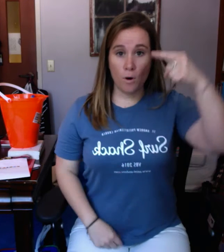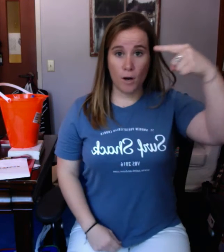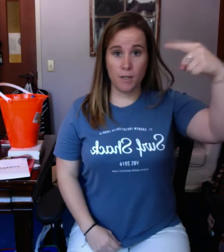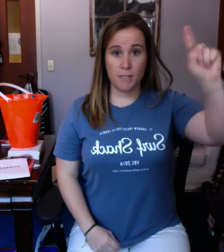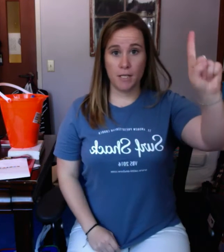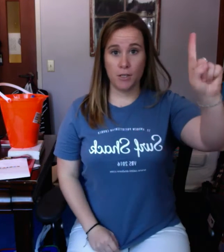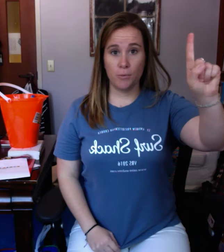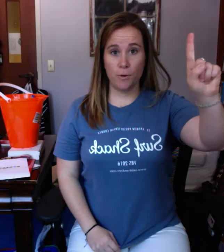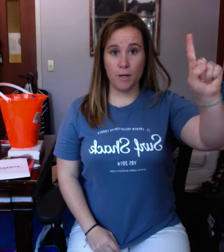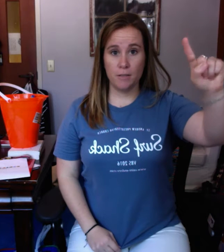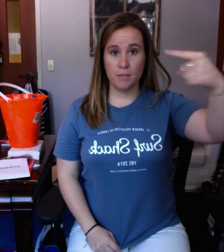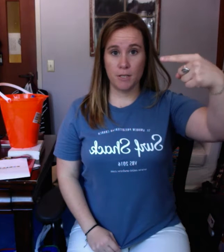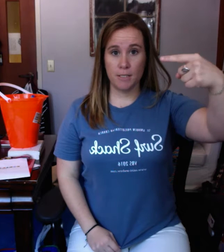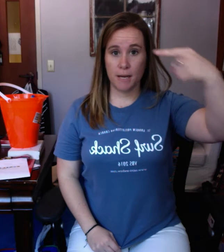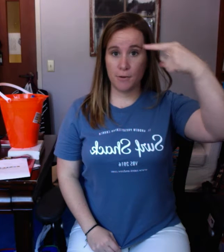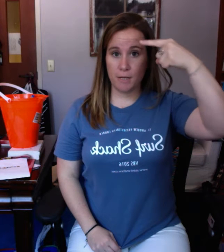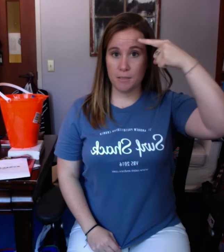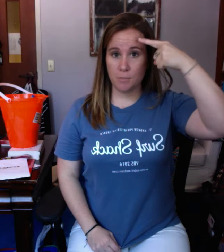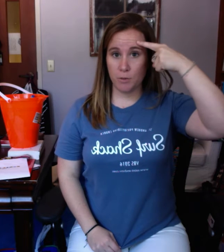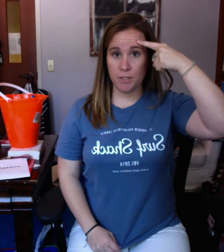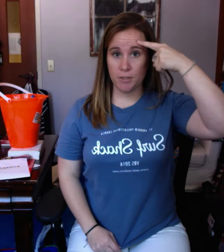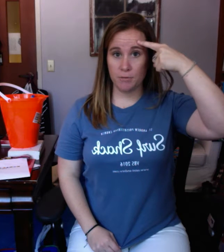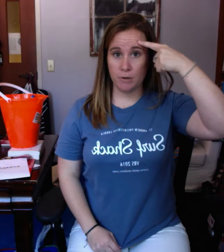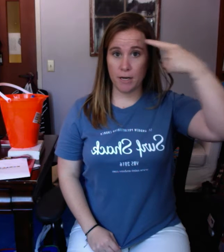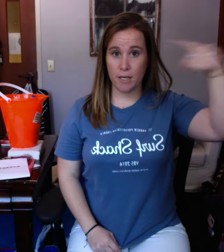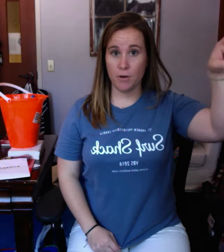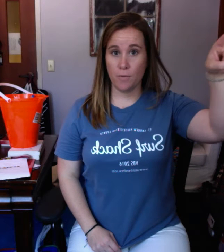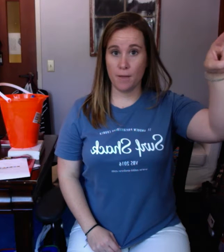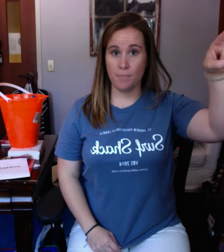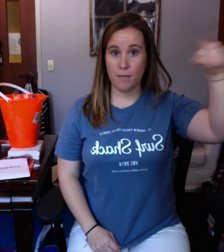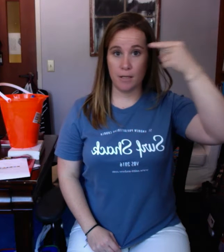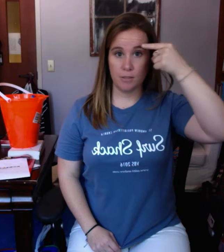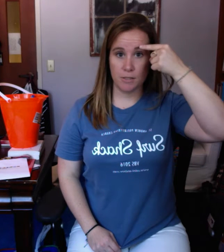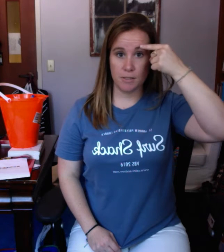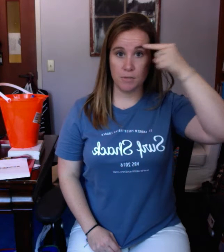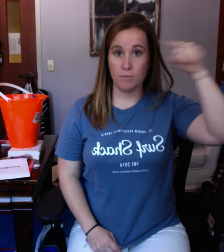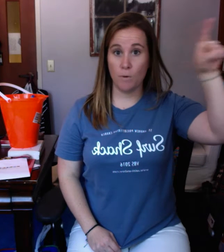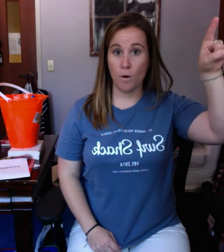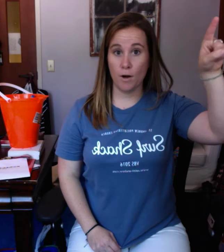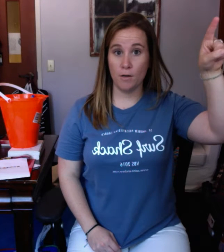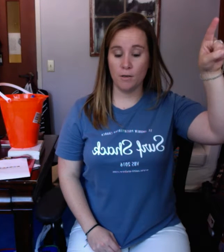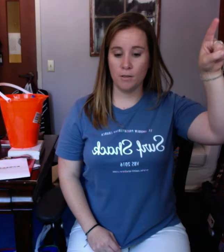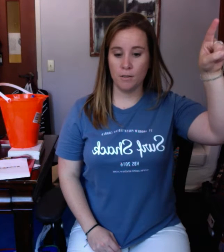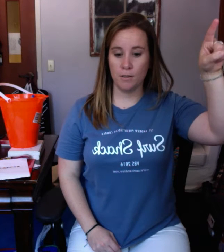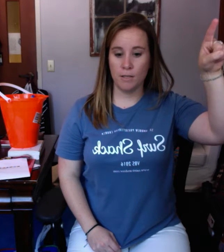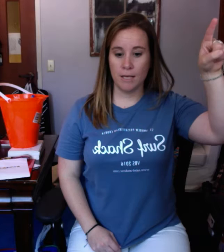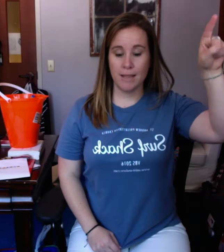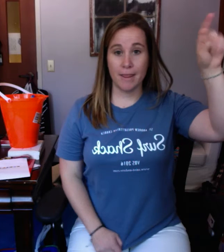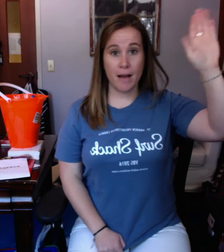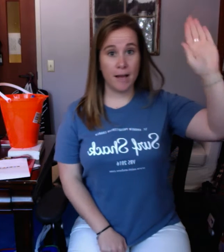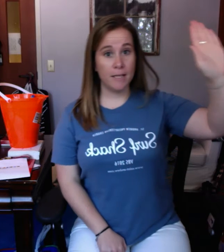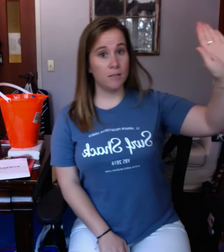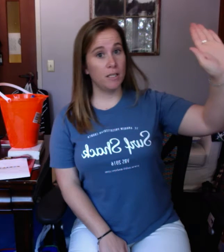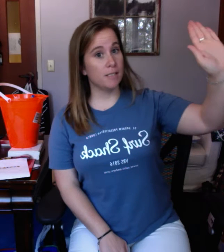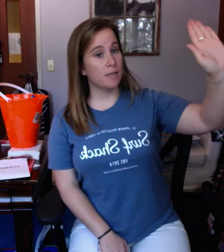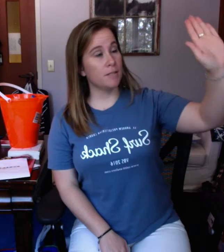For, take your one, turn it sideways, point to your forehead and go away. Okay, so this is for. Thine is going to be the same